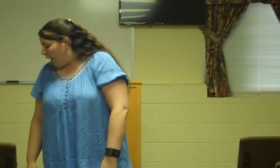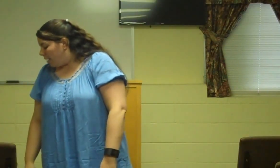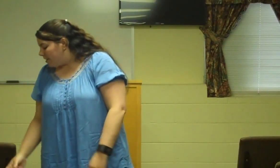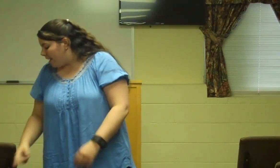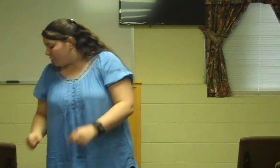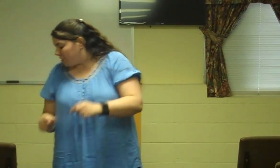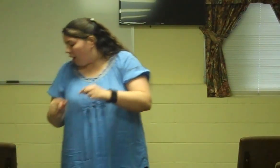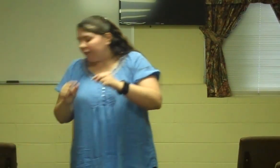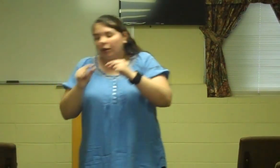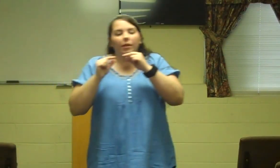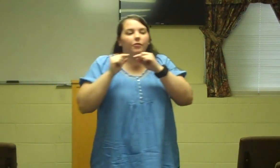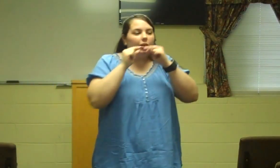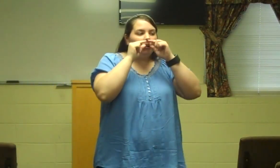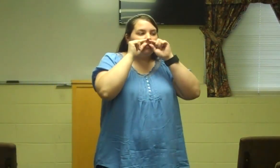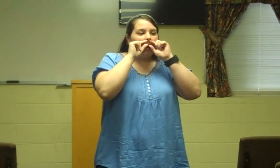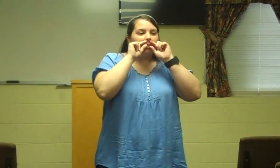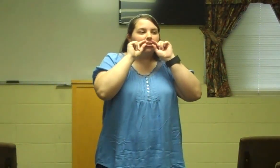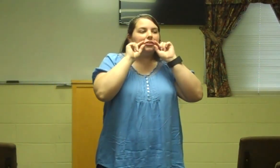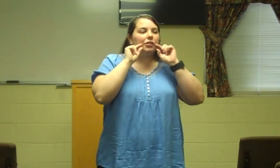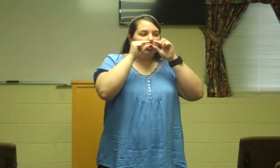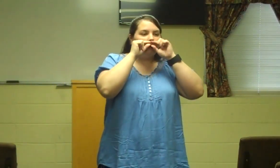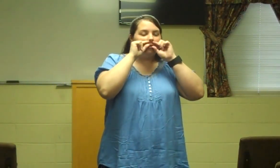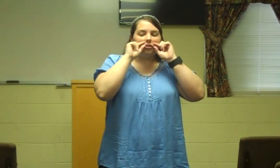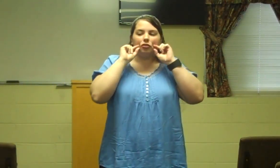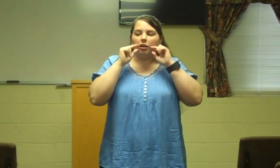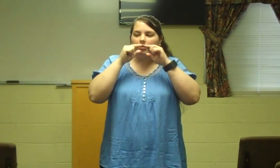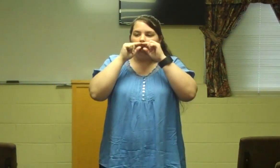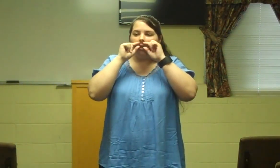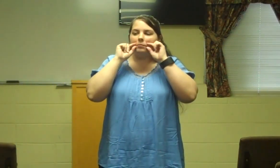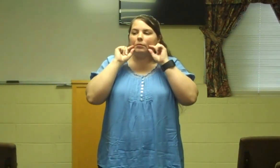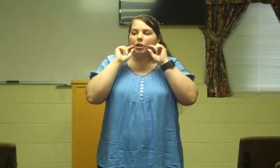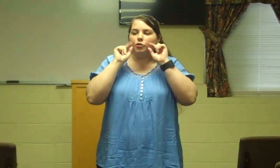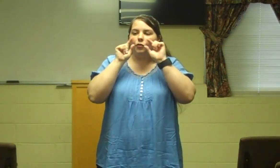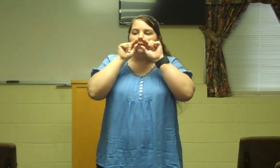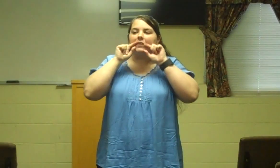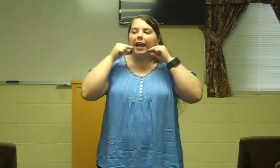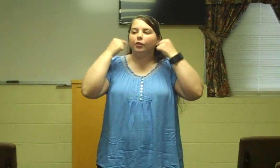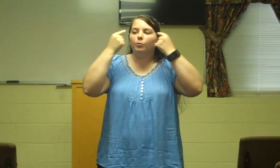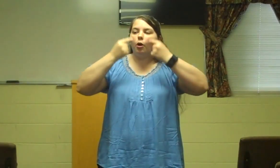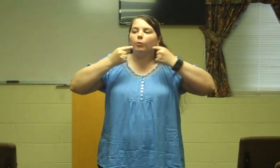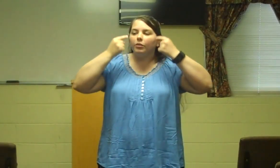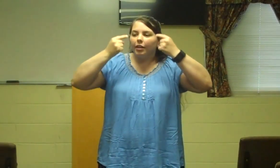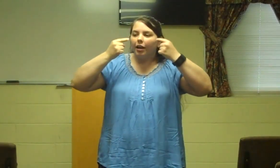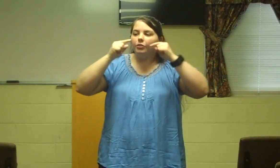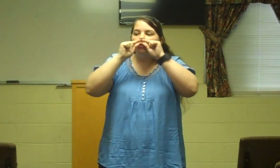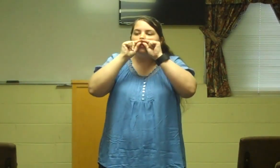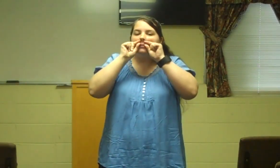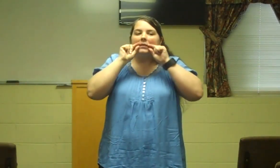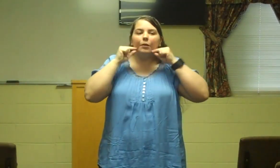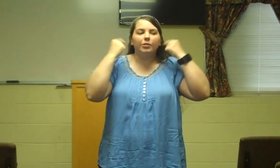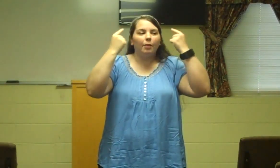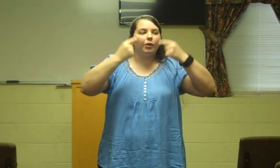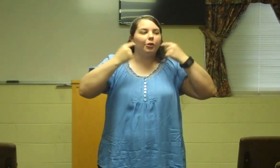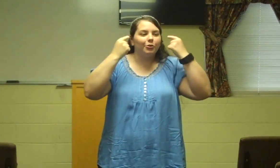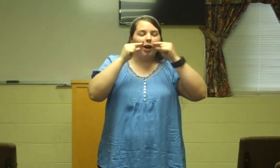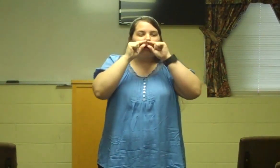And mustache isn't on there, but if you had a mustache, it would be just across the top. So if you have like the handlebar mustache, it comes up and curls around